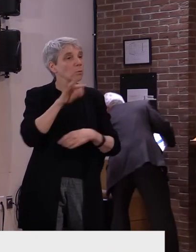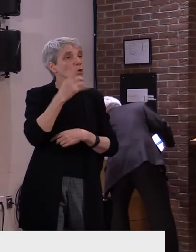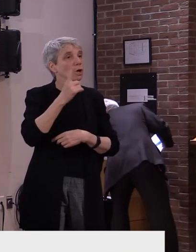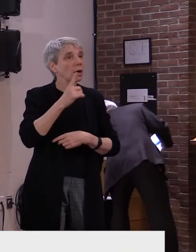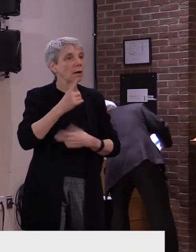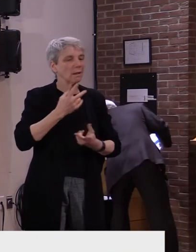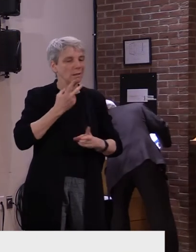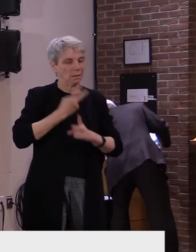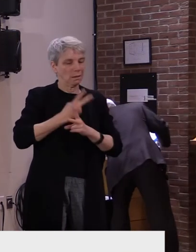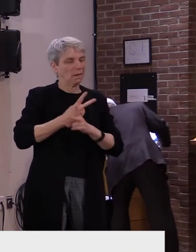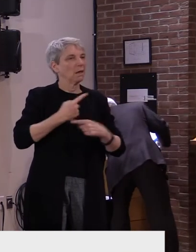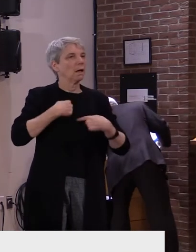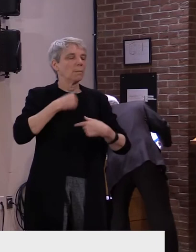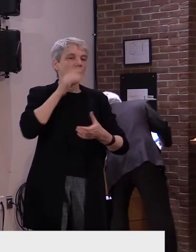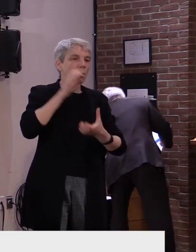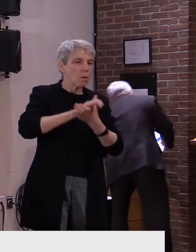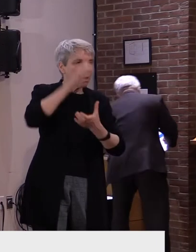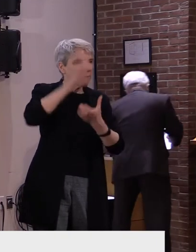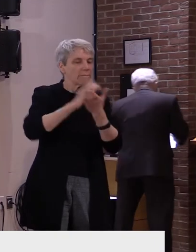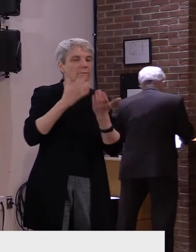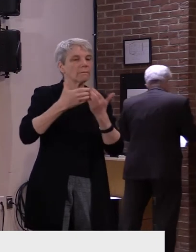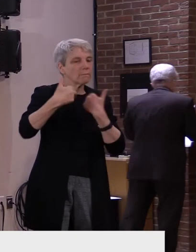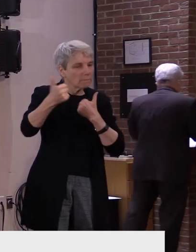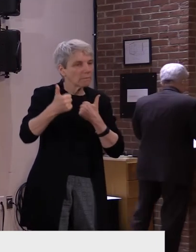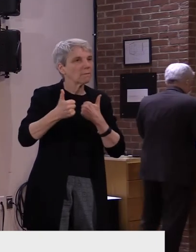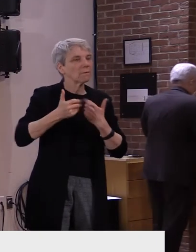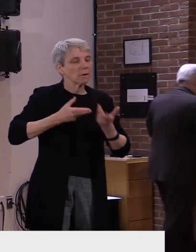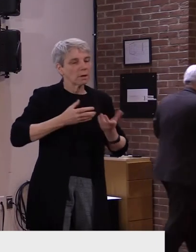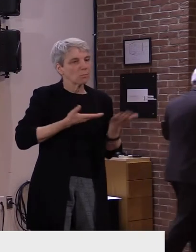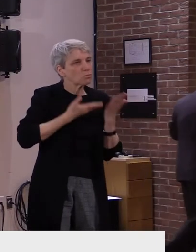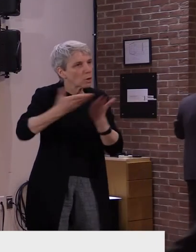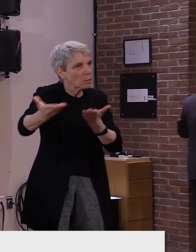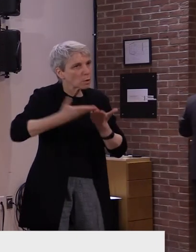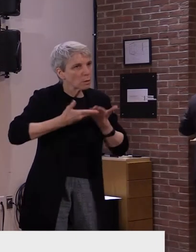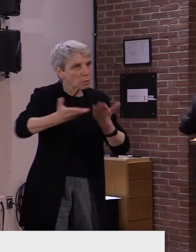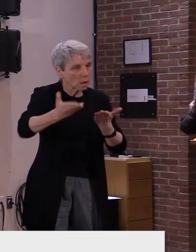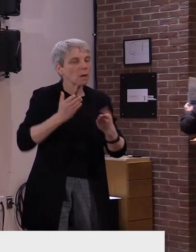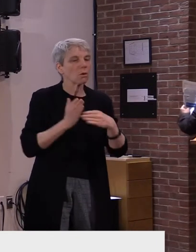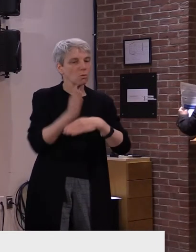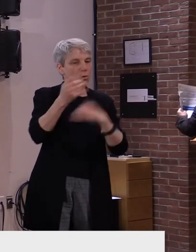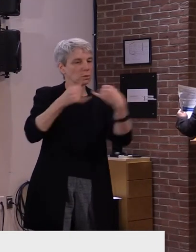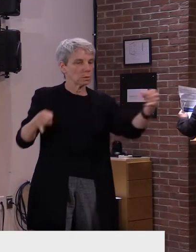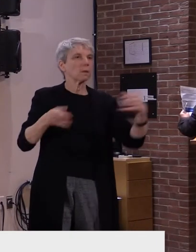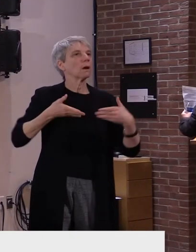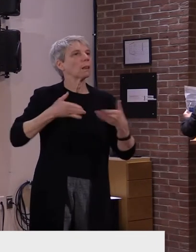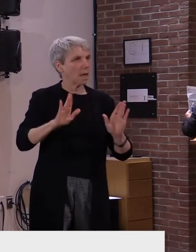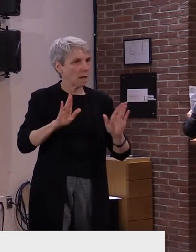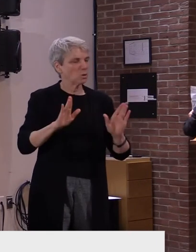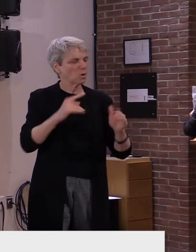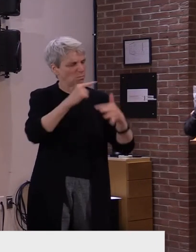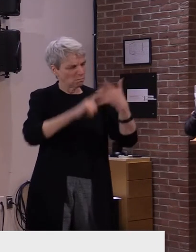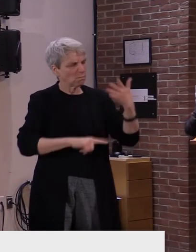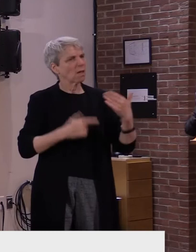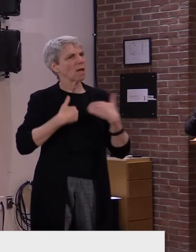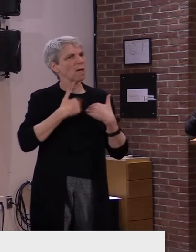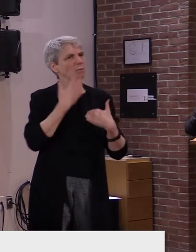not required to quarantine but they should only be doing these activities and then returning